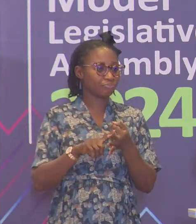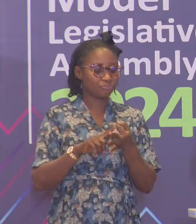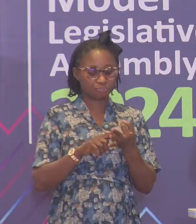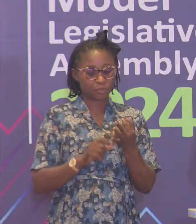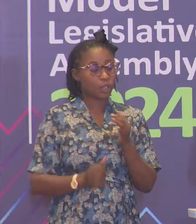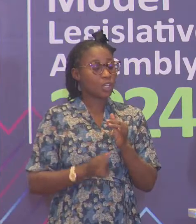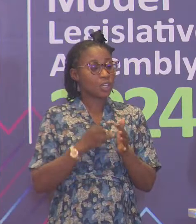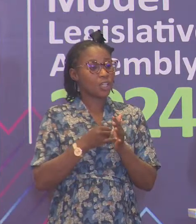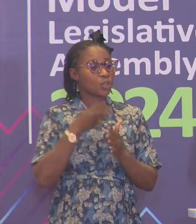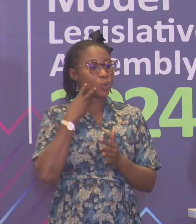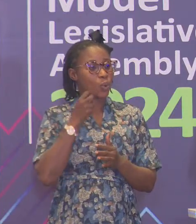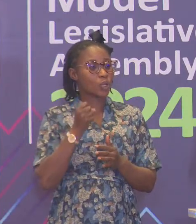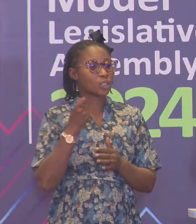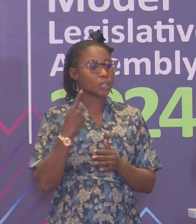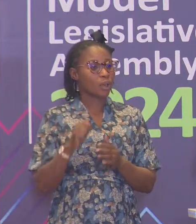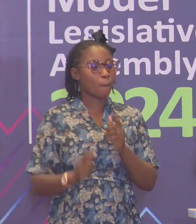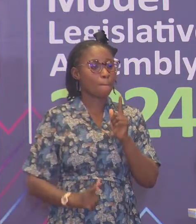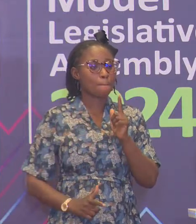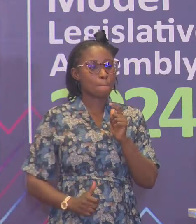most